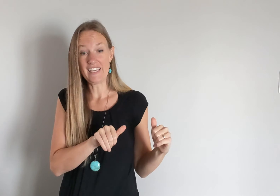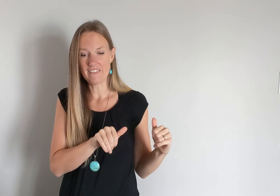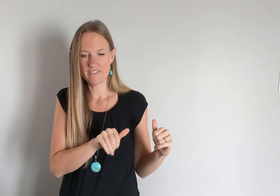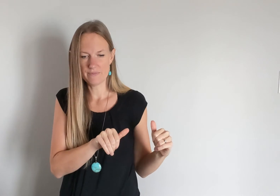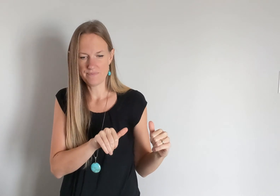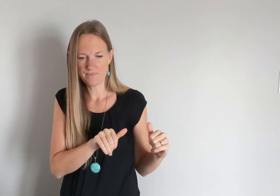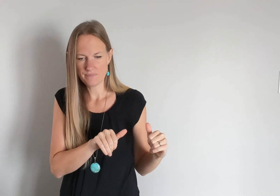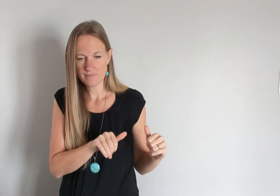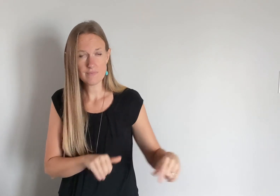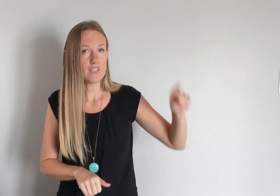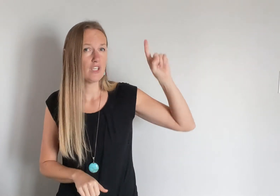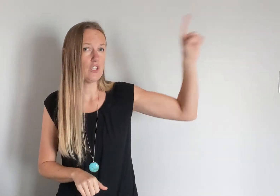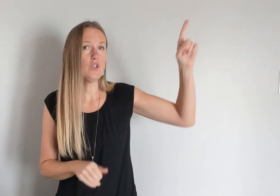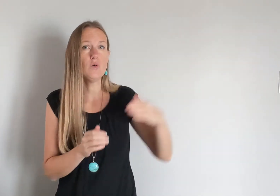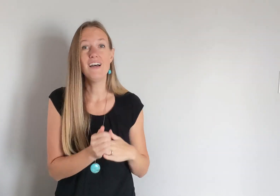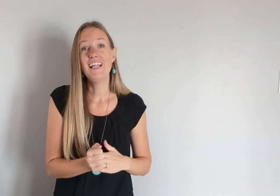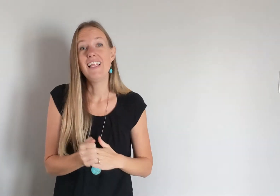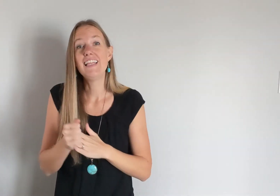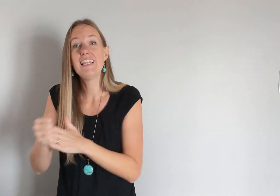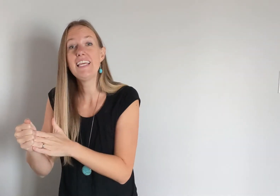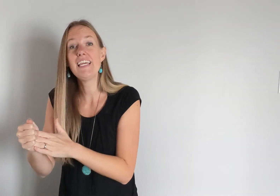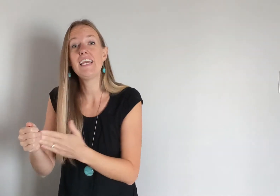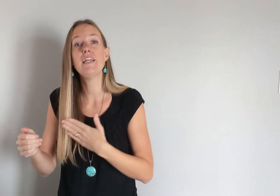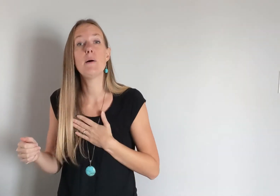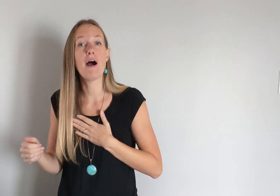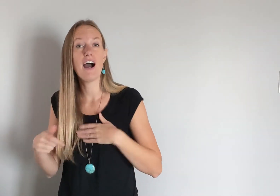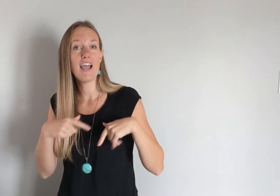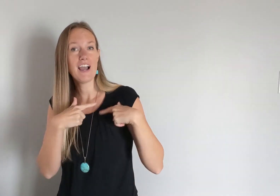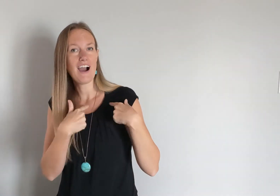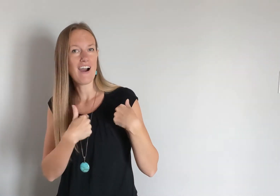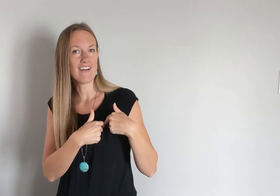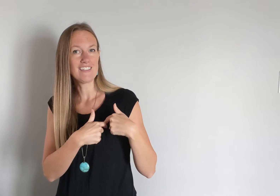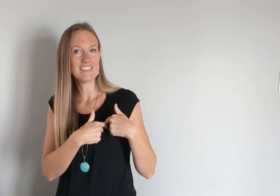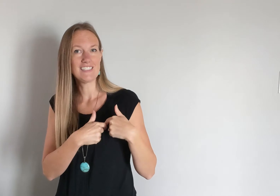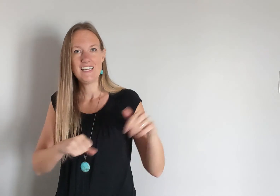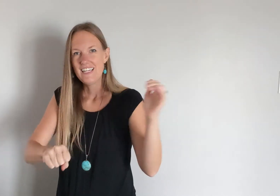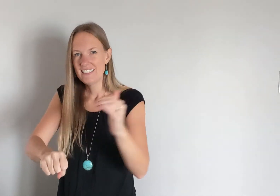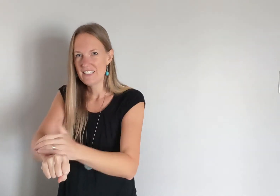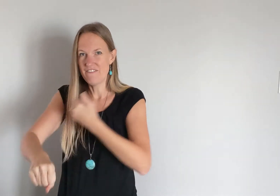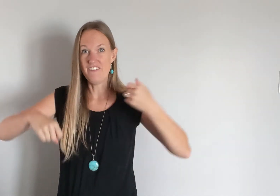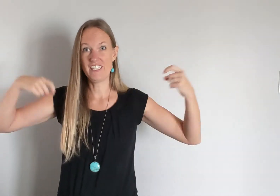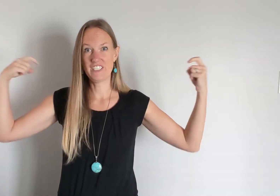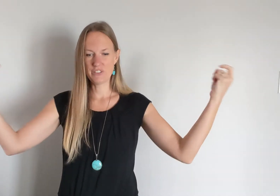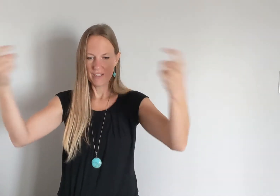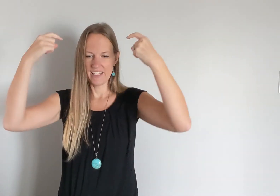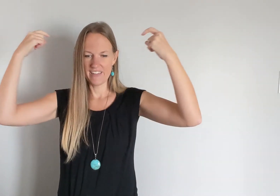leave. You lead my heart to victory.